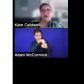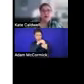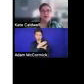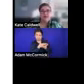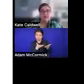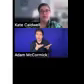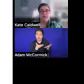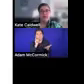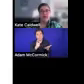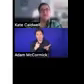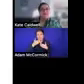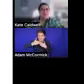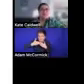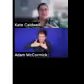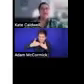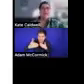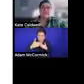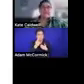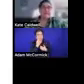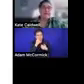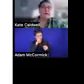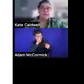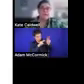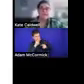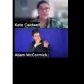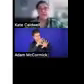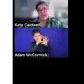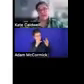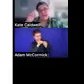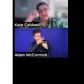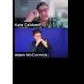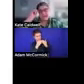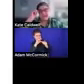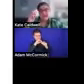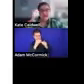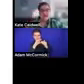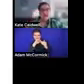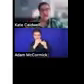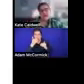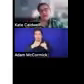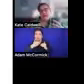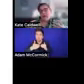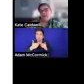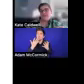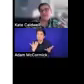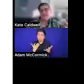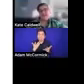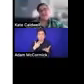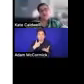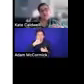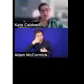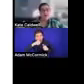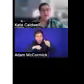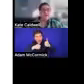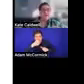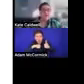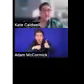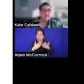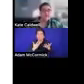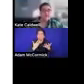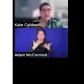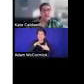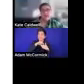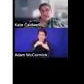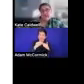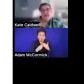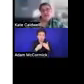benefits are, it helps to reveal these hidden inequities in citizen data. It also helps to center marginalized